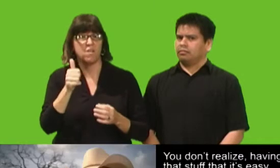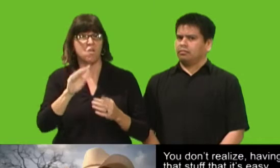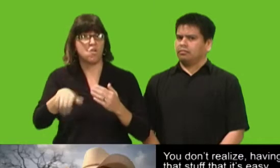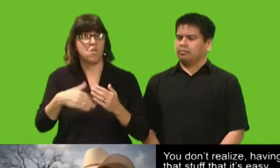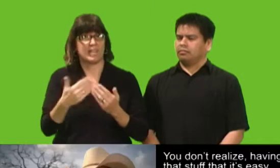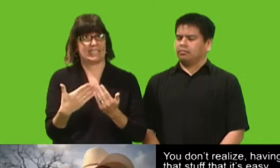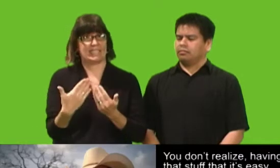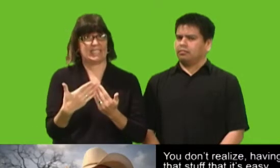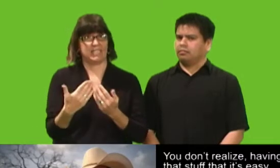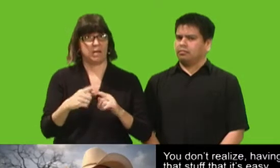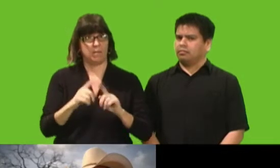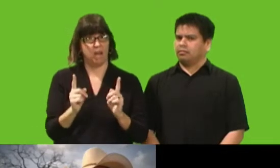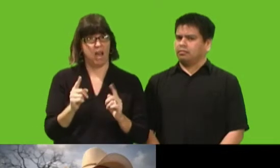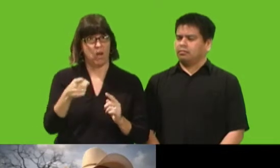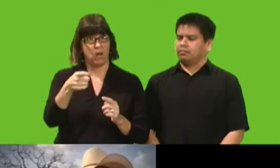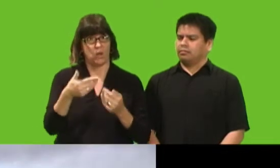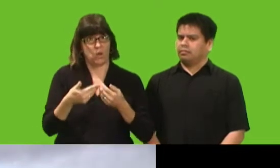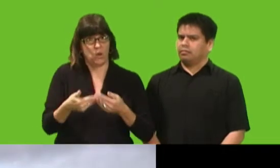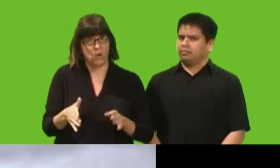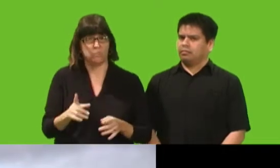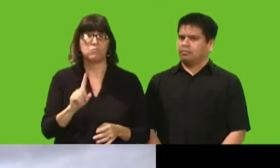and move on.